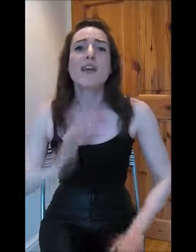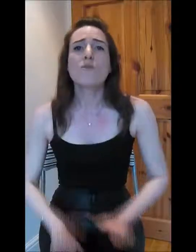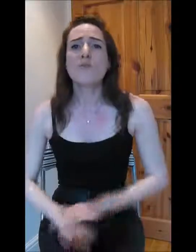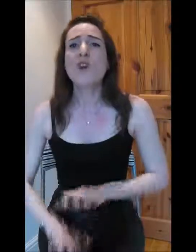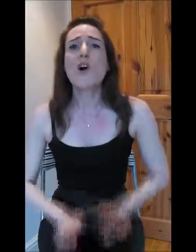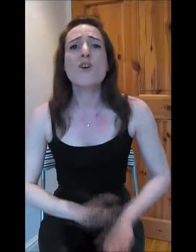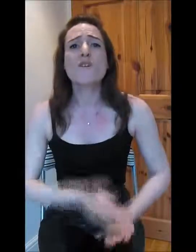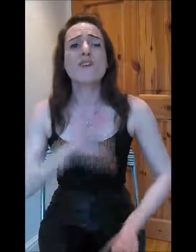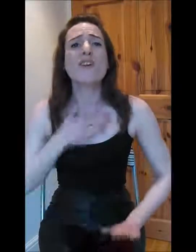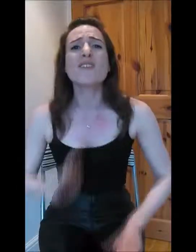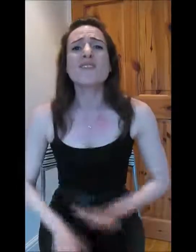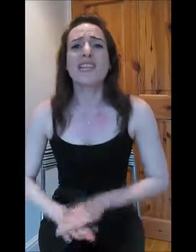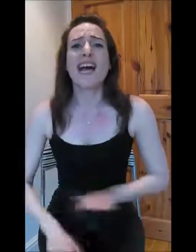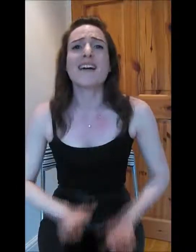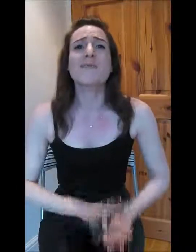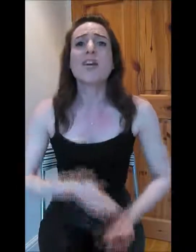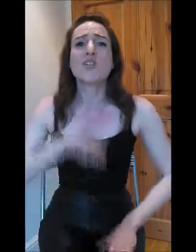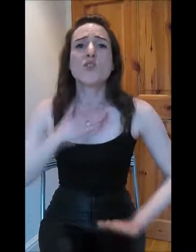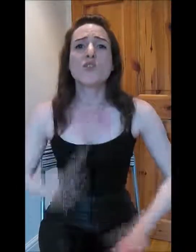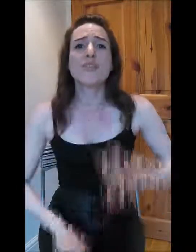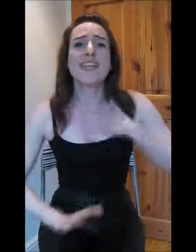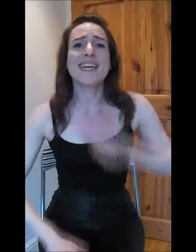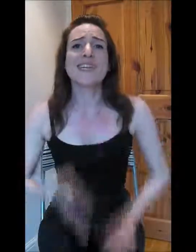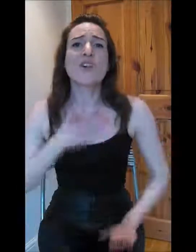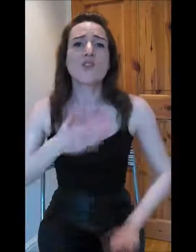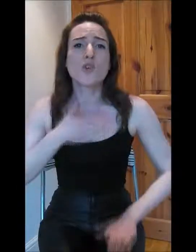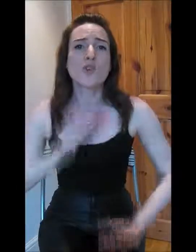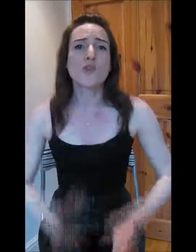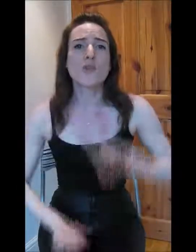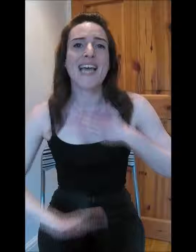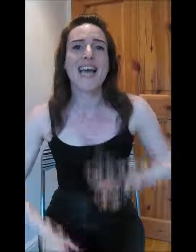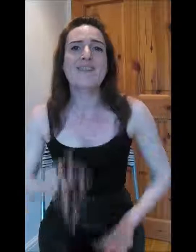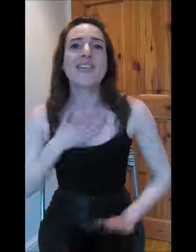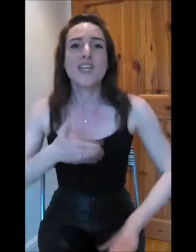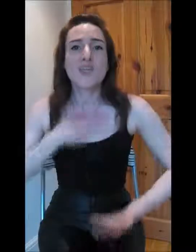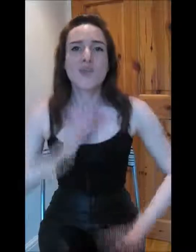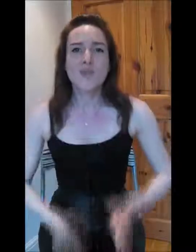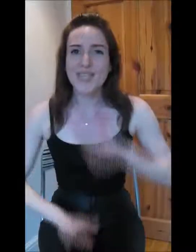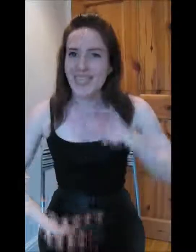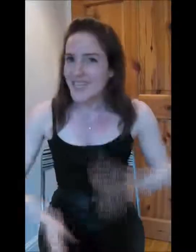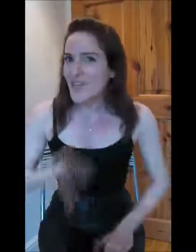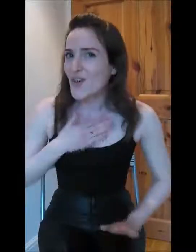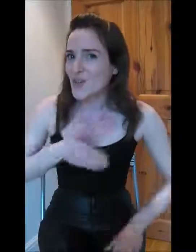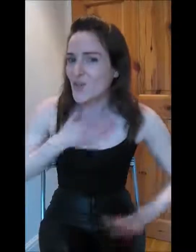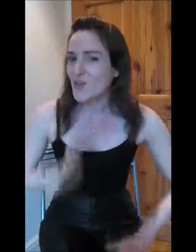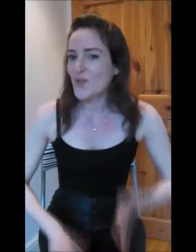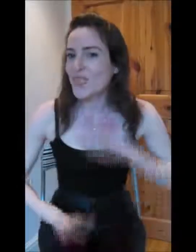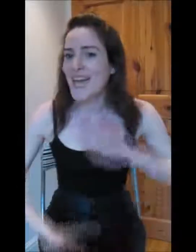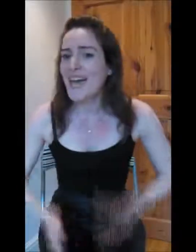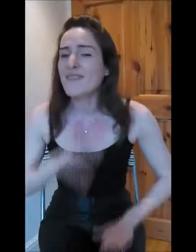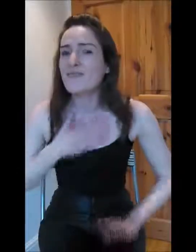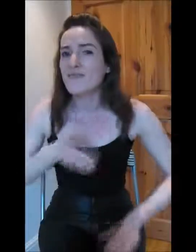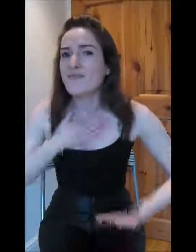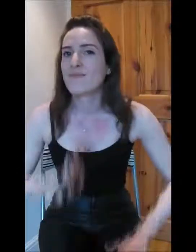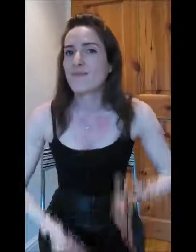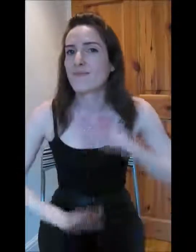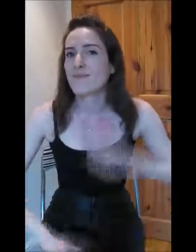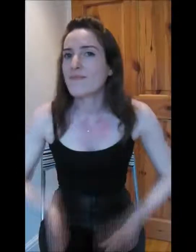Run home for a long time. Sooner or later, God will put you down. Sooner or later, God will put you down.